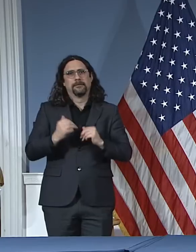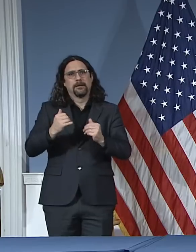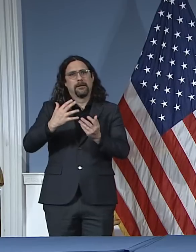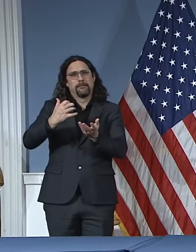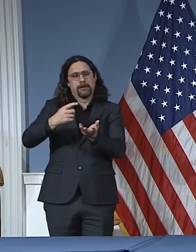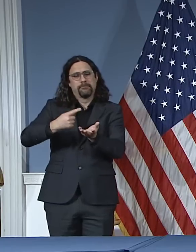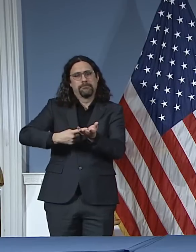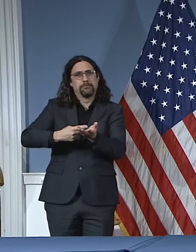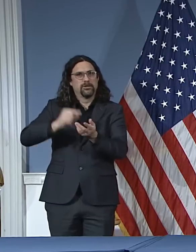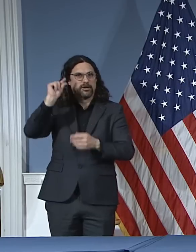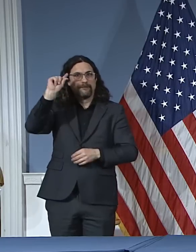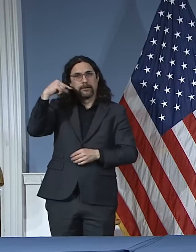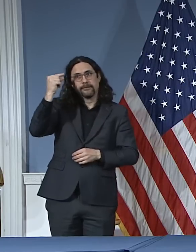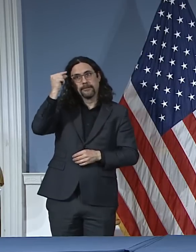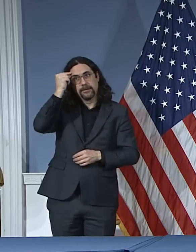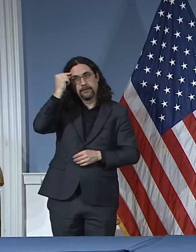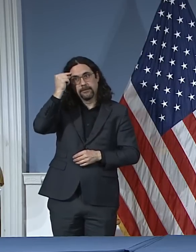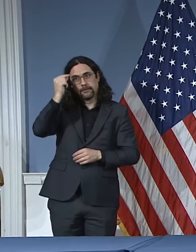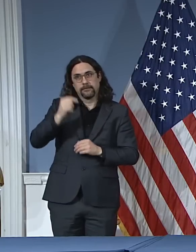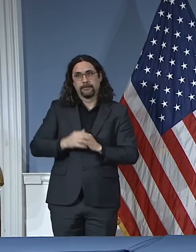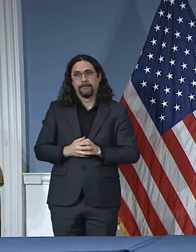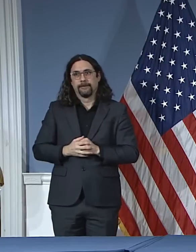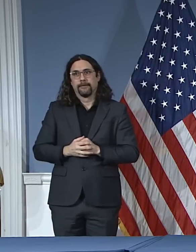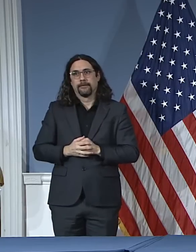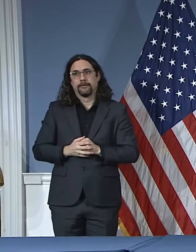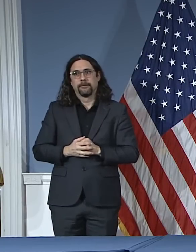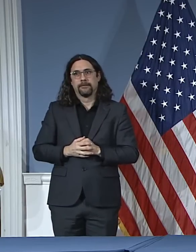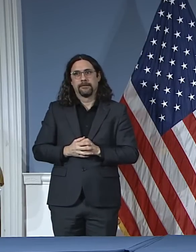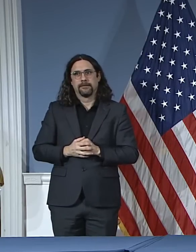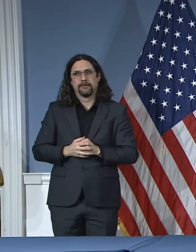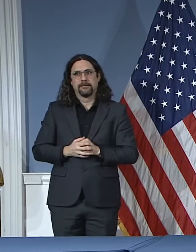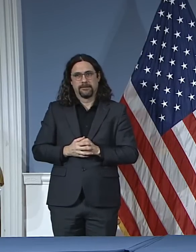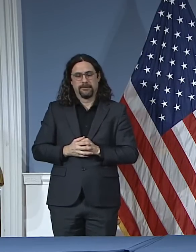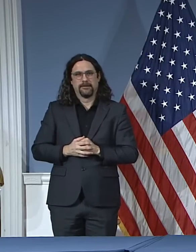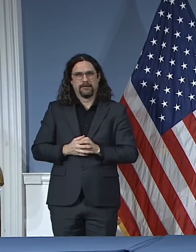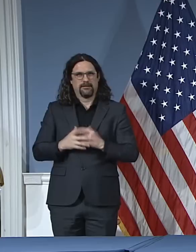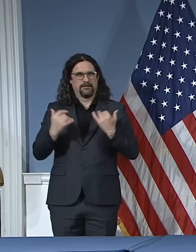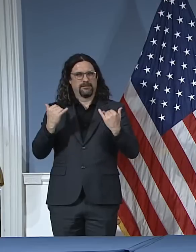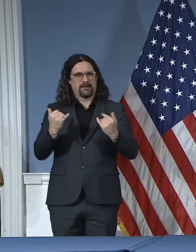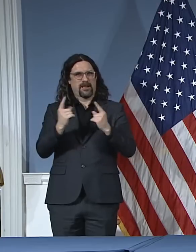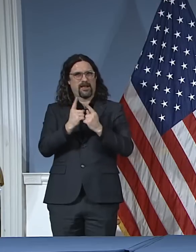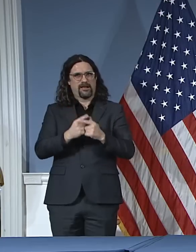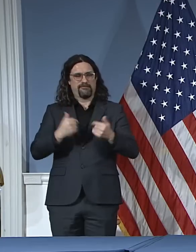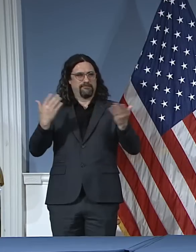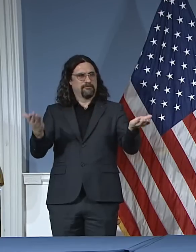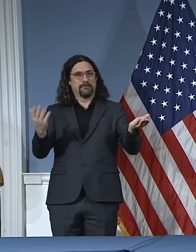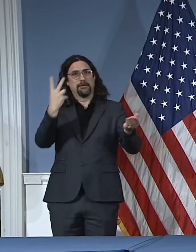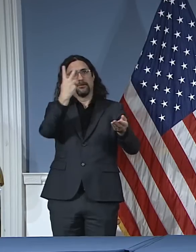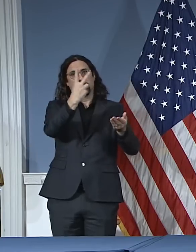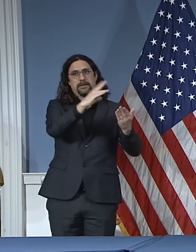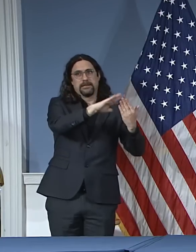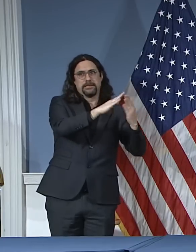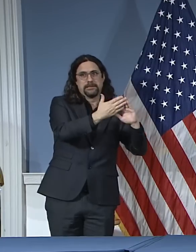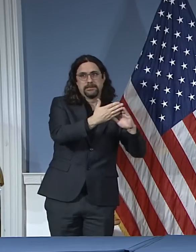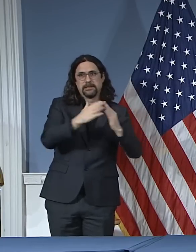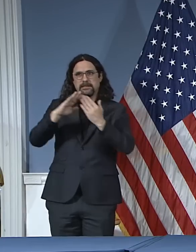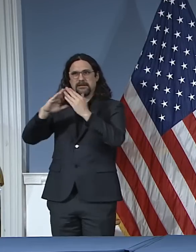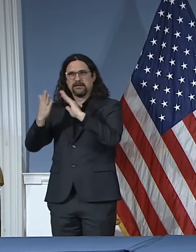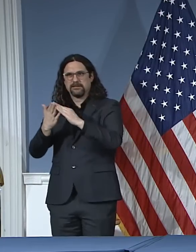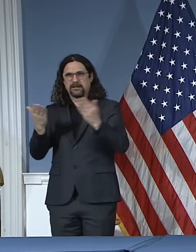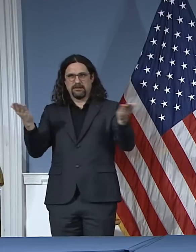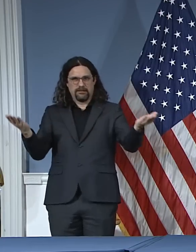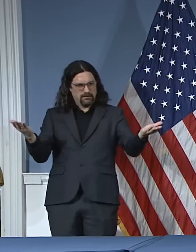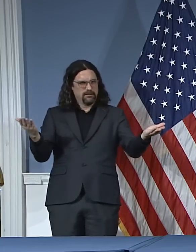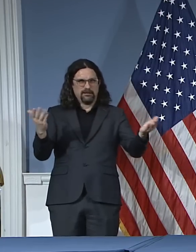cities. This is it. The state of New York is doing so many wonderful things, so many of the right things to help people all over the state